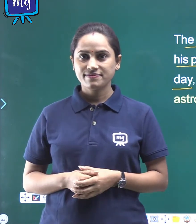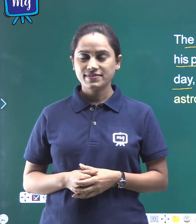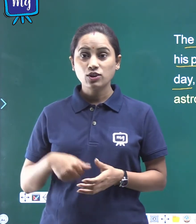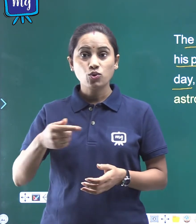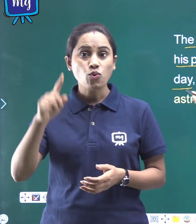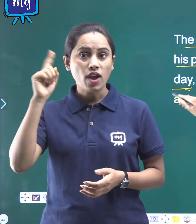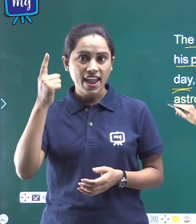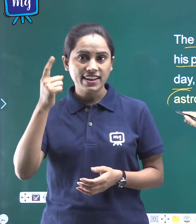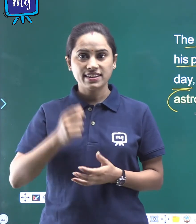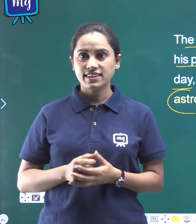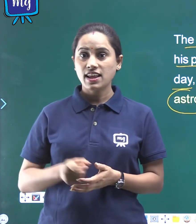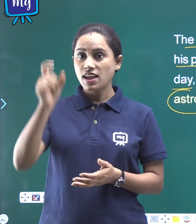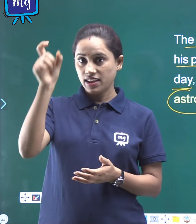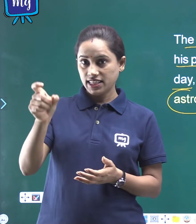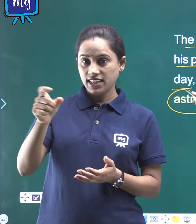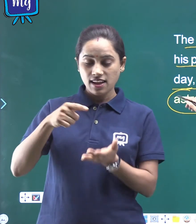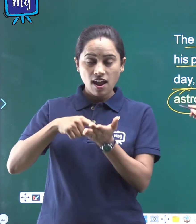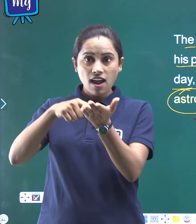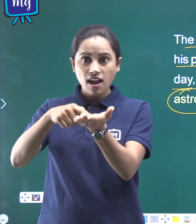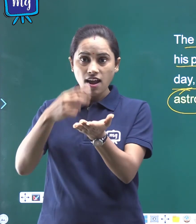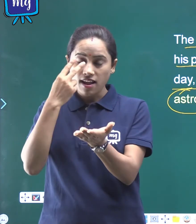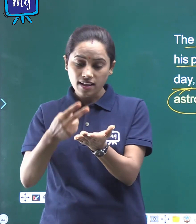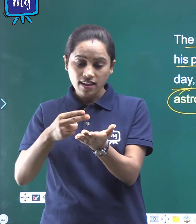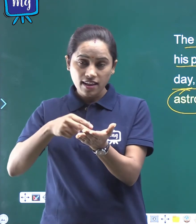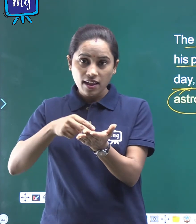to an astrologer